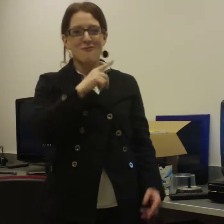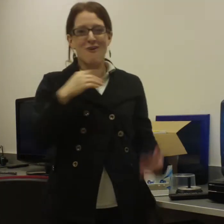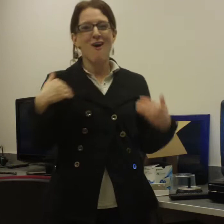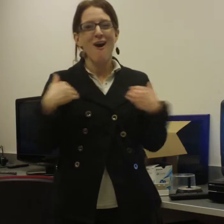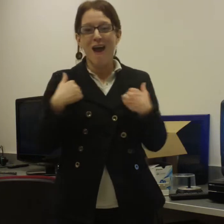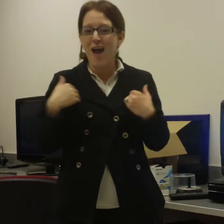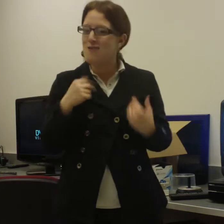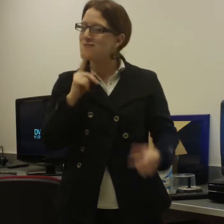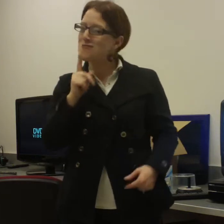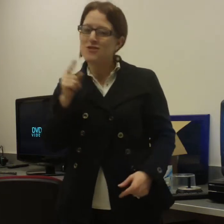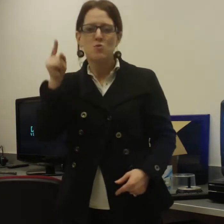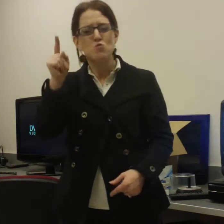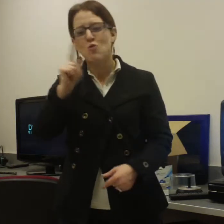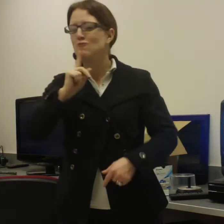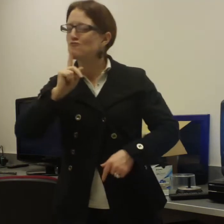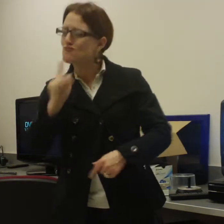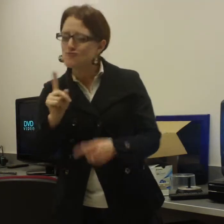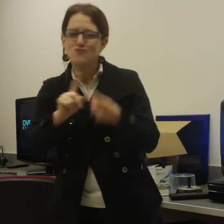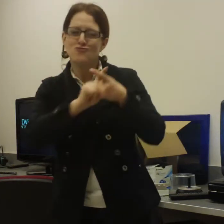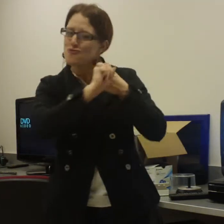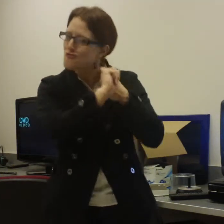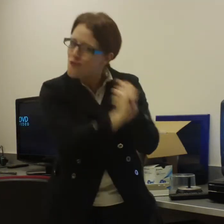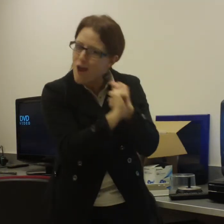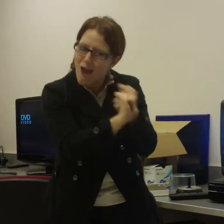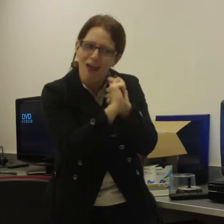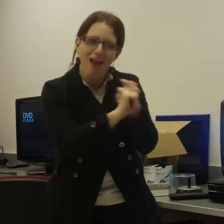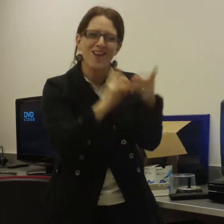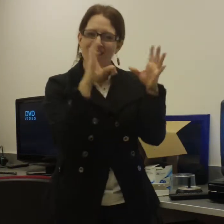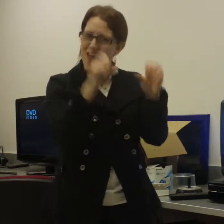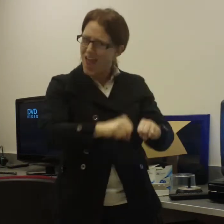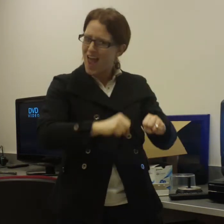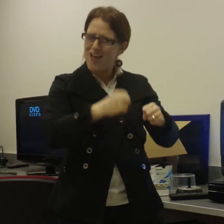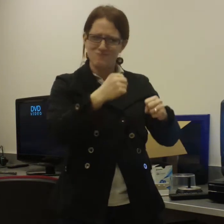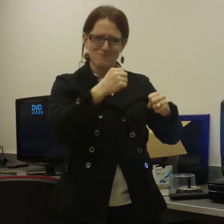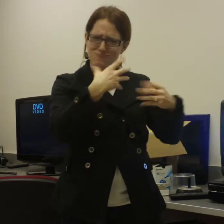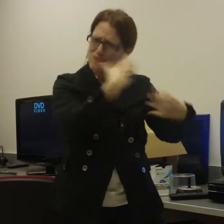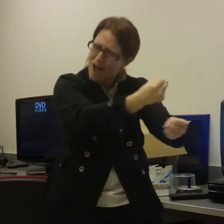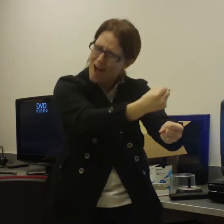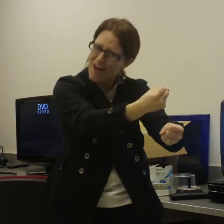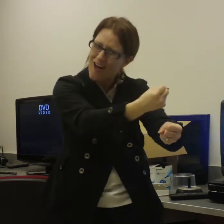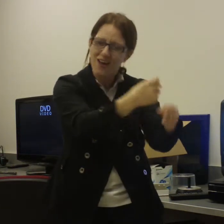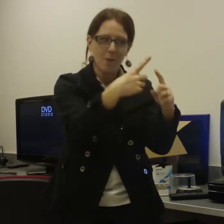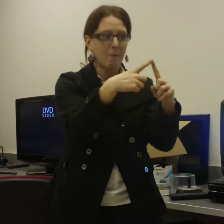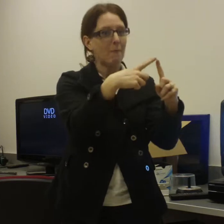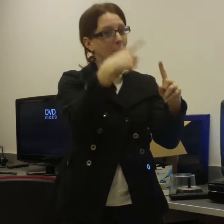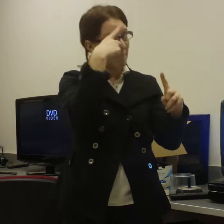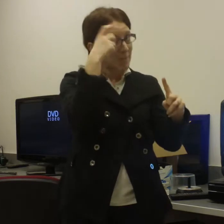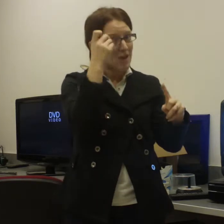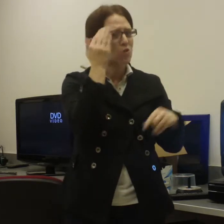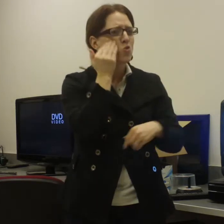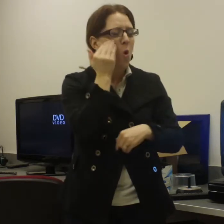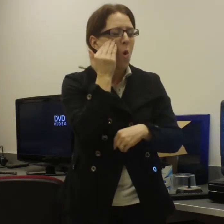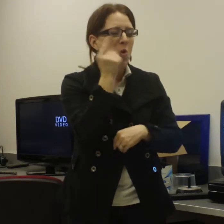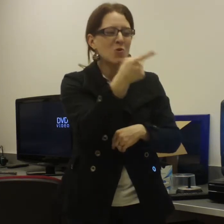true friend that you can always trust, because you know they're not going to say anything. Well, this little stuffed animal happens to have a little bit